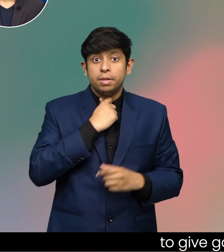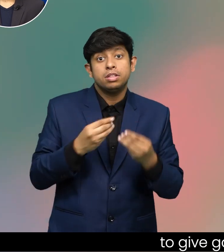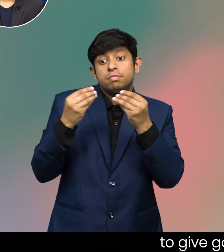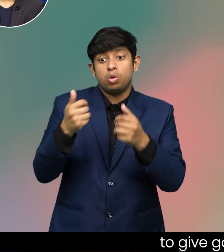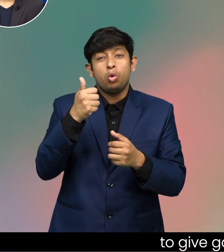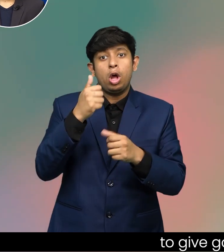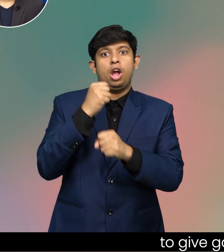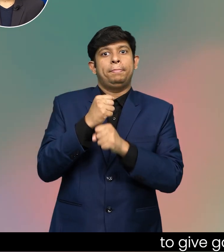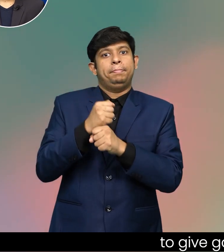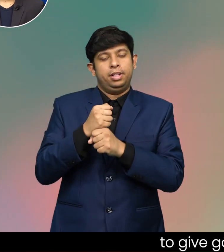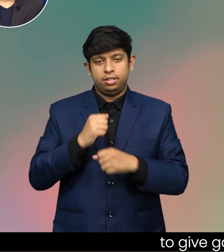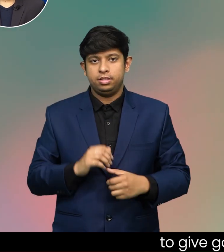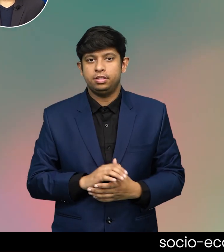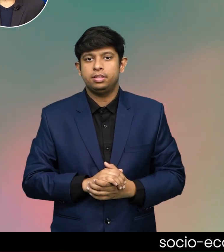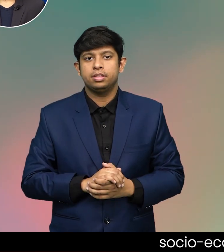good governance,